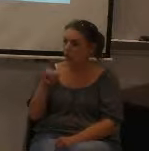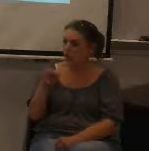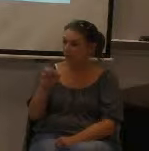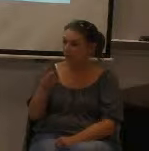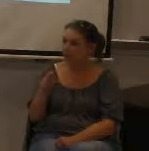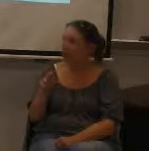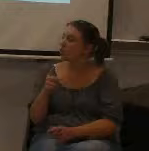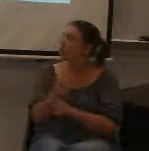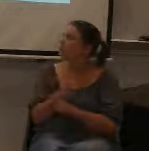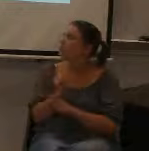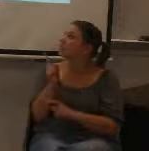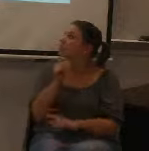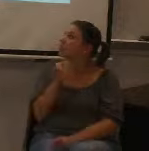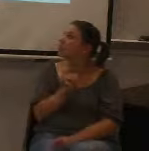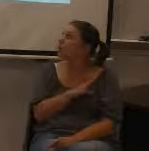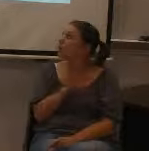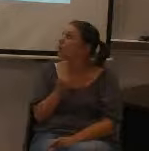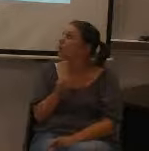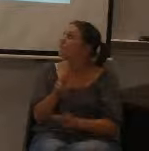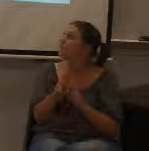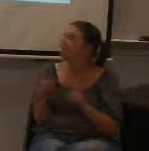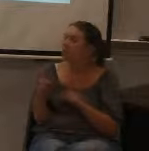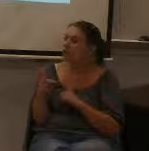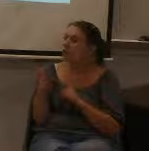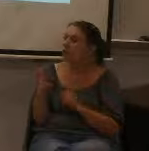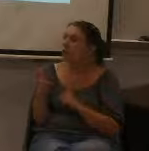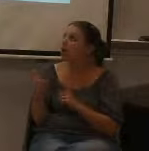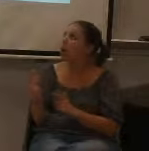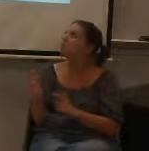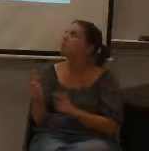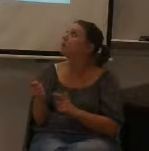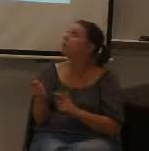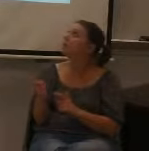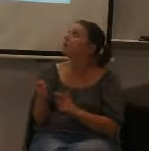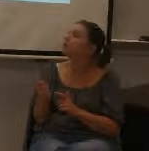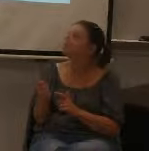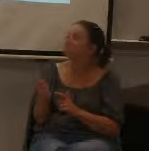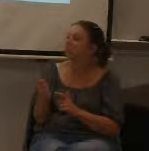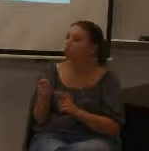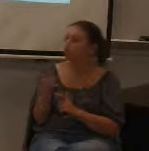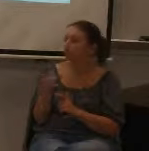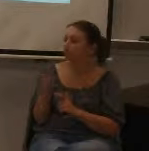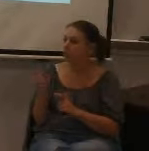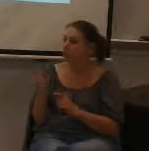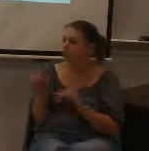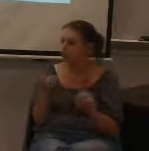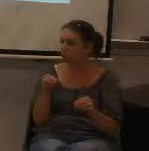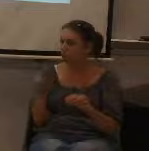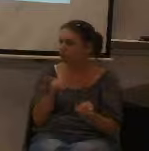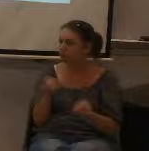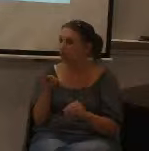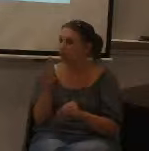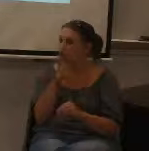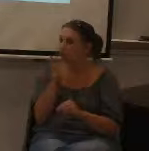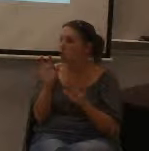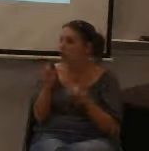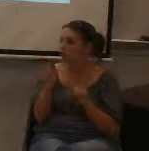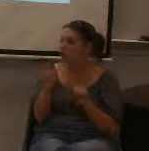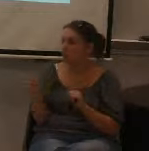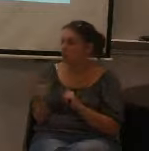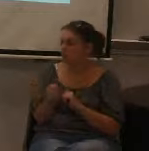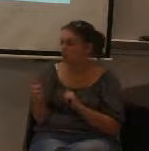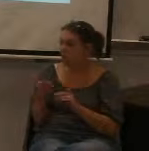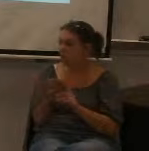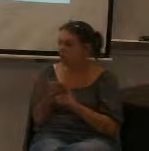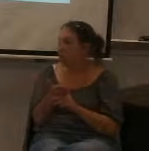These are basically characterized by a very rapid throughput of water. Rain can be transmitted through them for the most part.